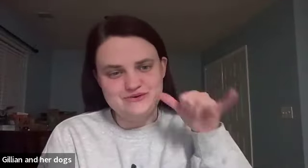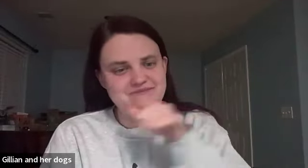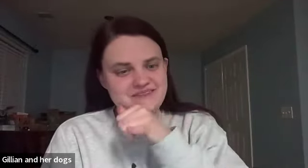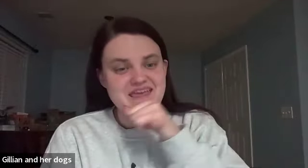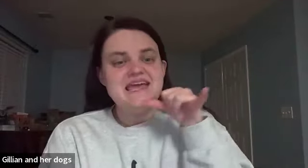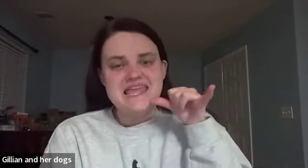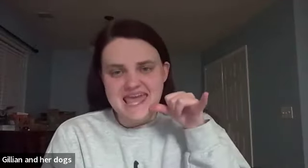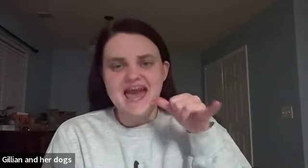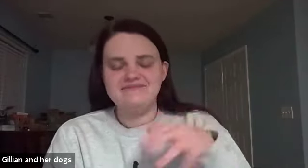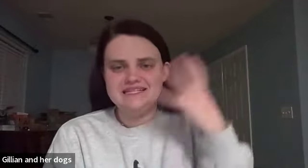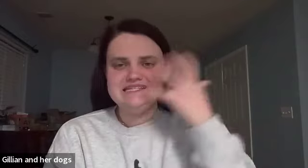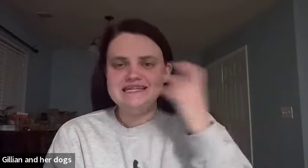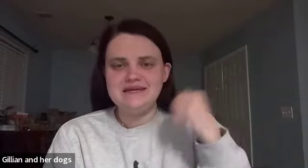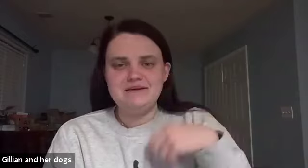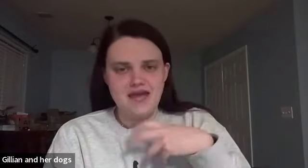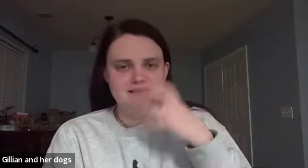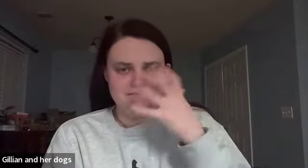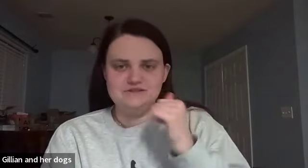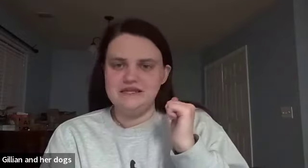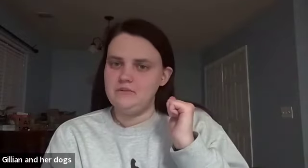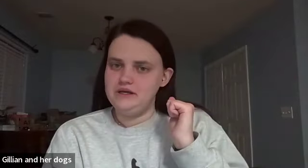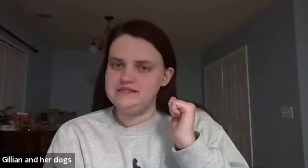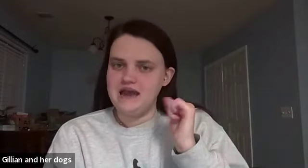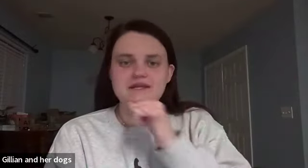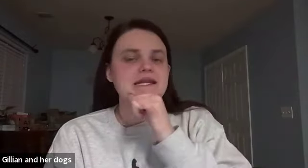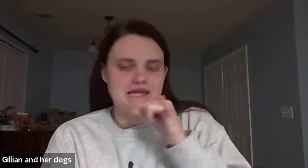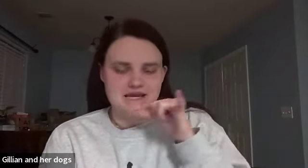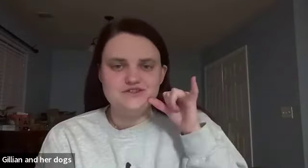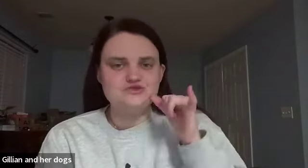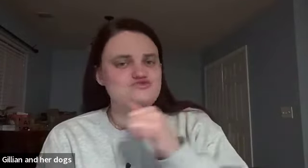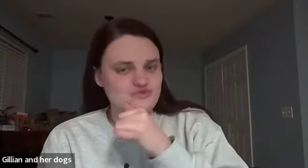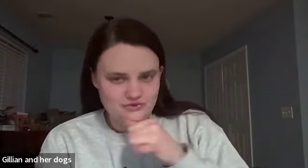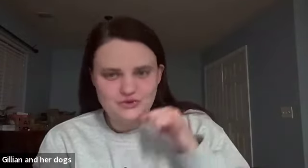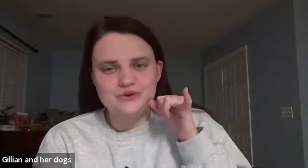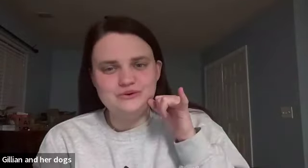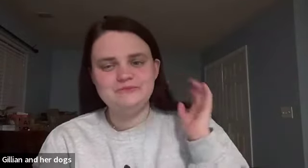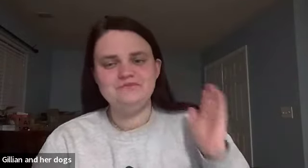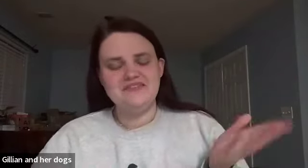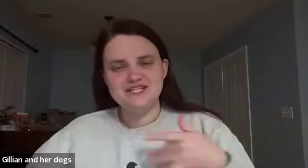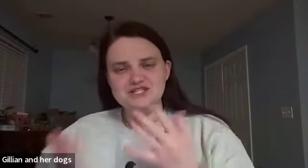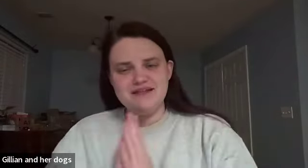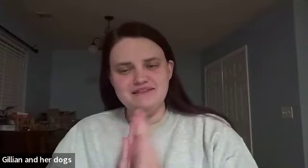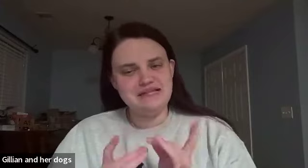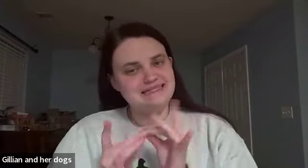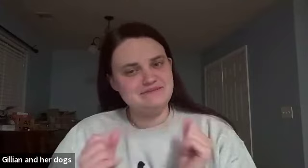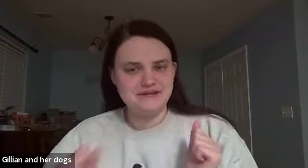rude. Yeah, easily can get mad, confused, and be like, what is happening? Yeah, so rude. That's just my little like